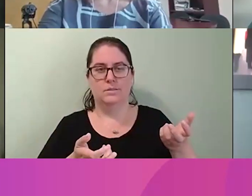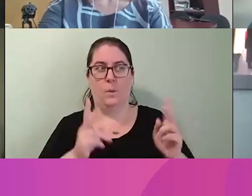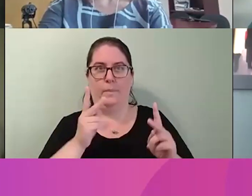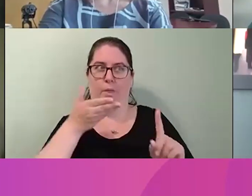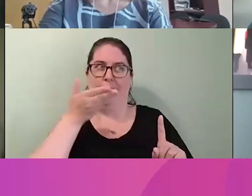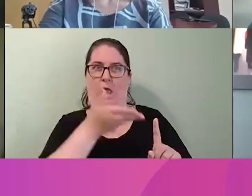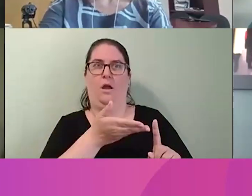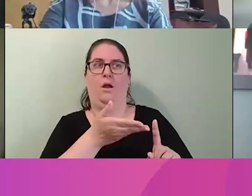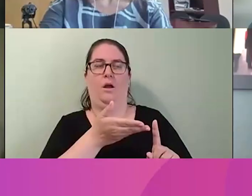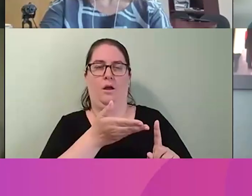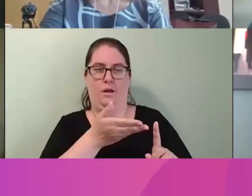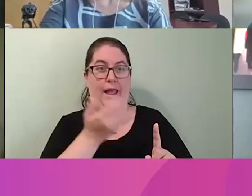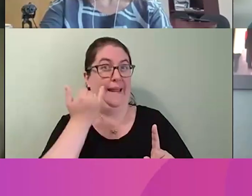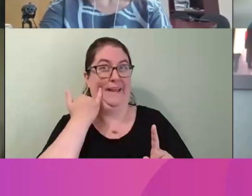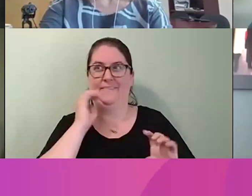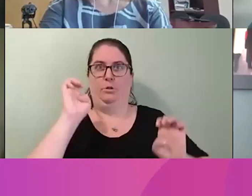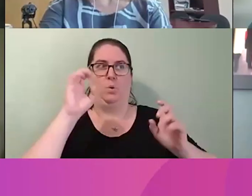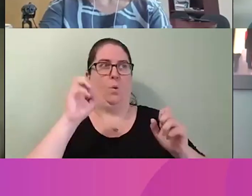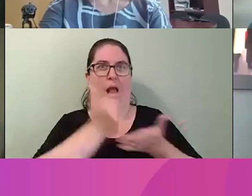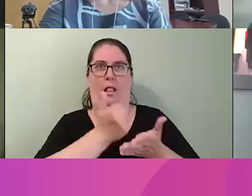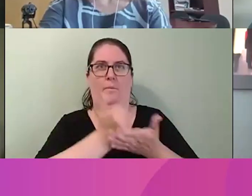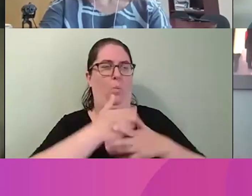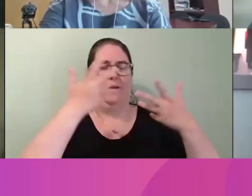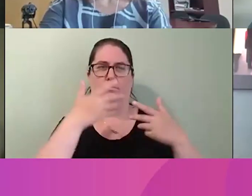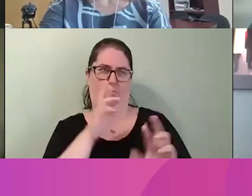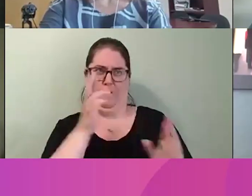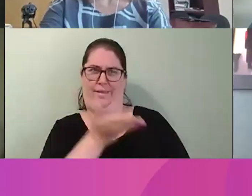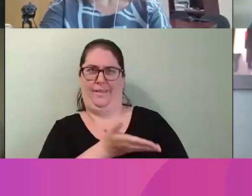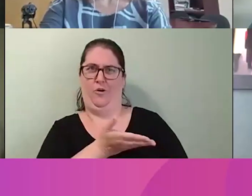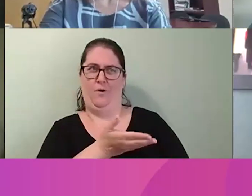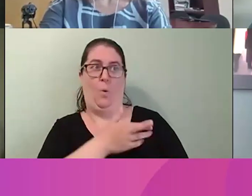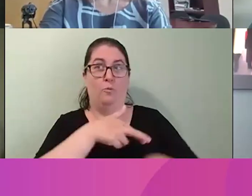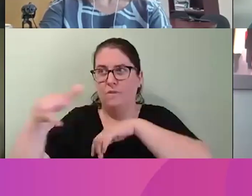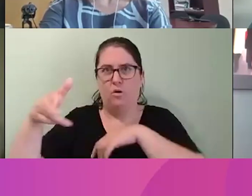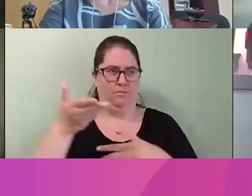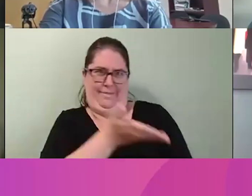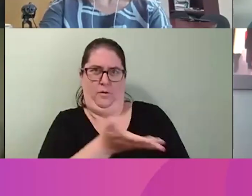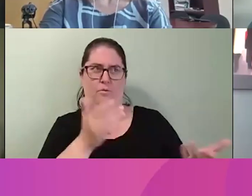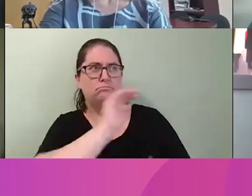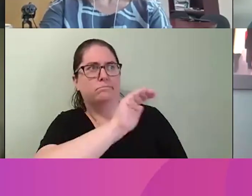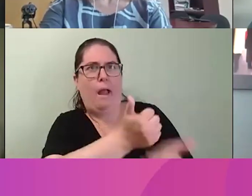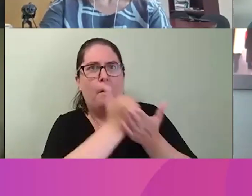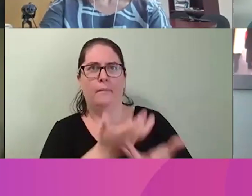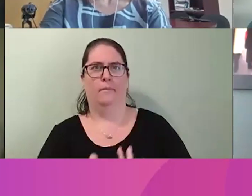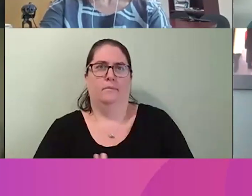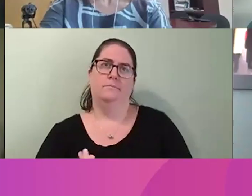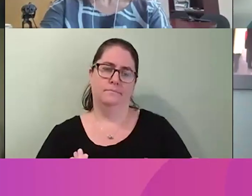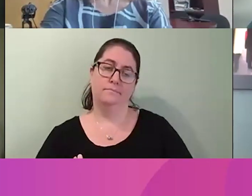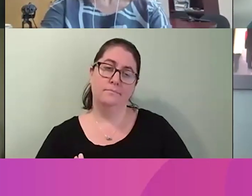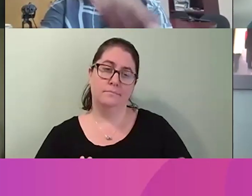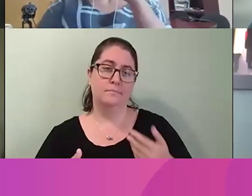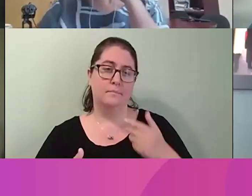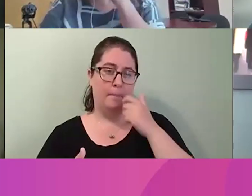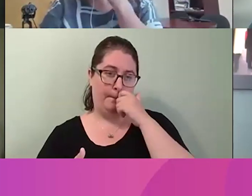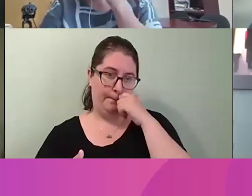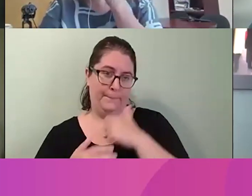there that can provide whatever assistance and support, and linking them with other services in the area and such things. So it